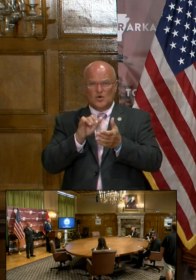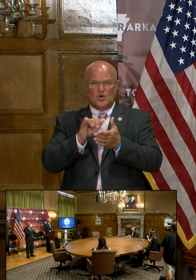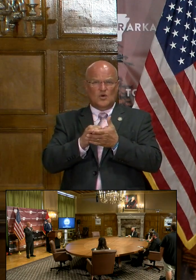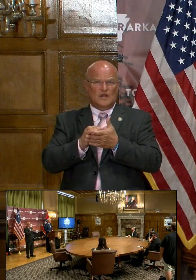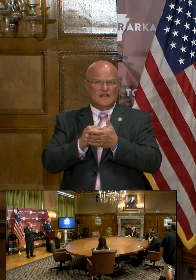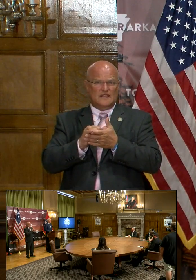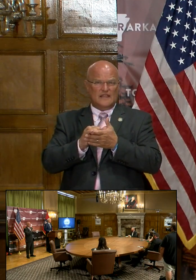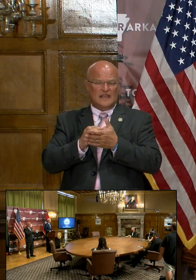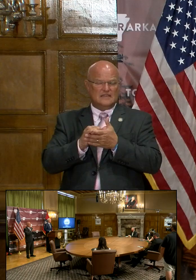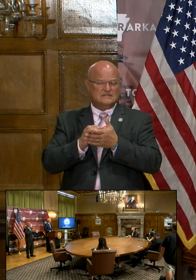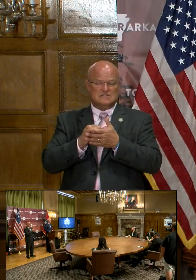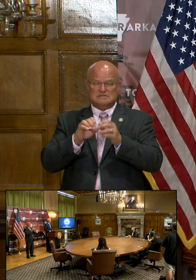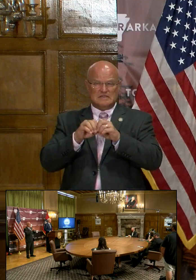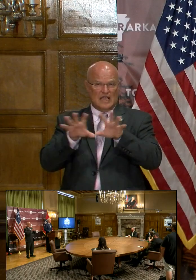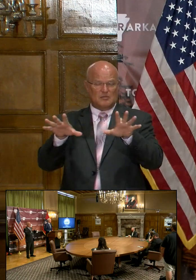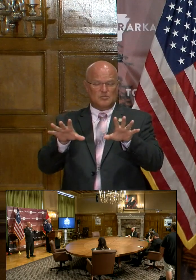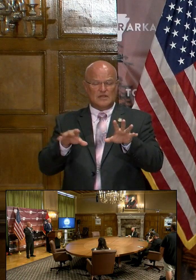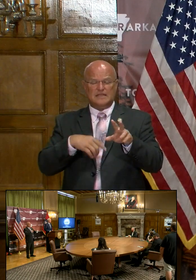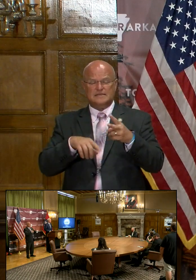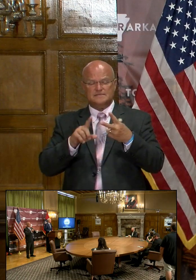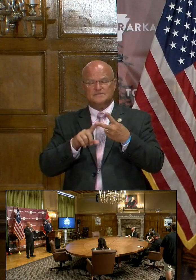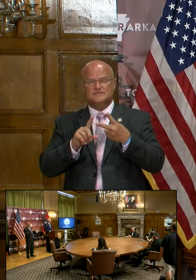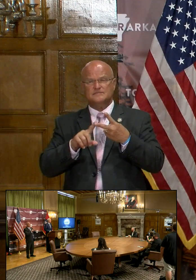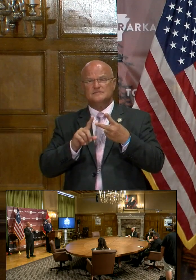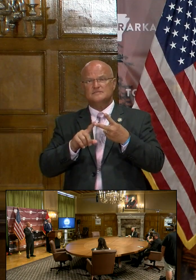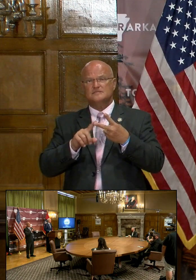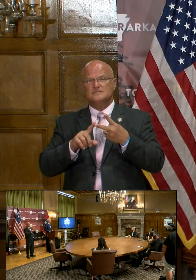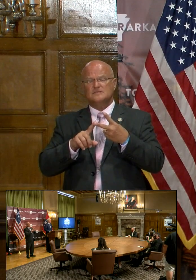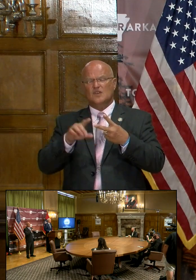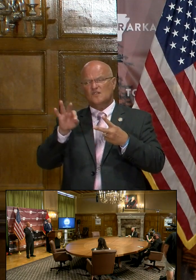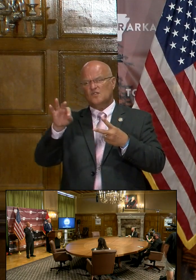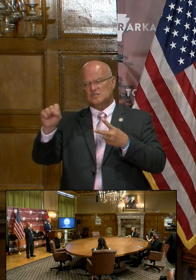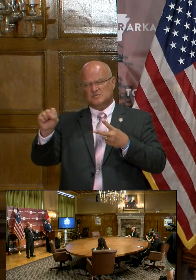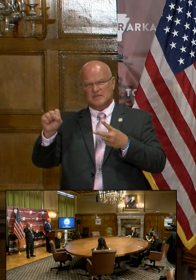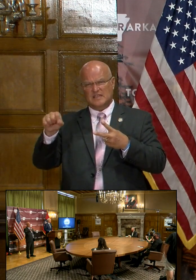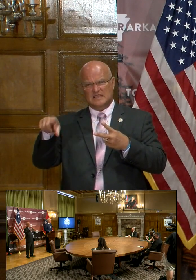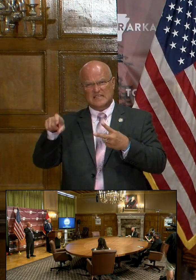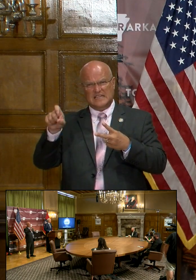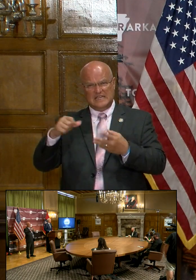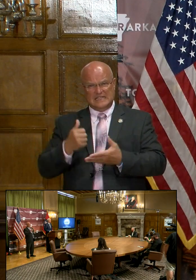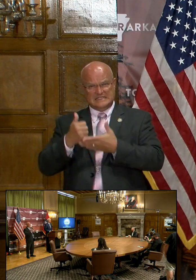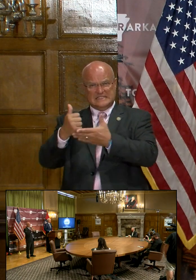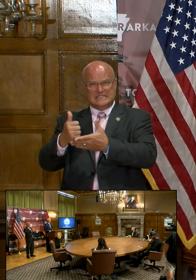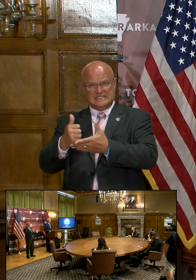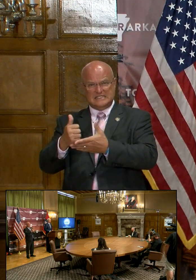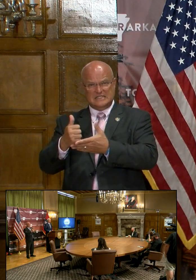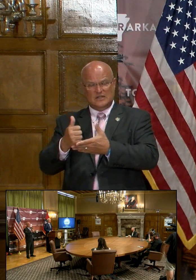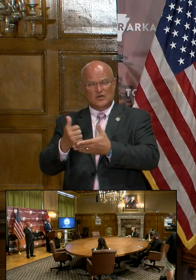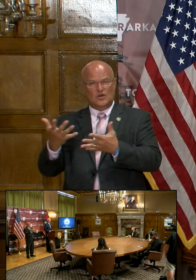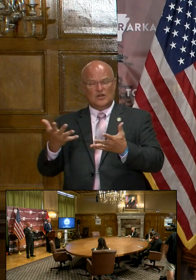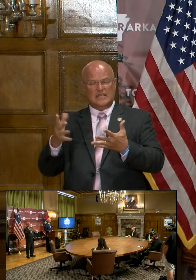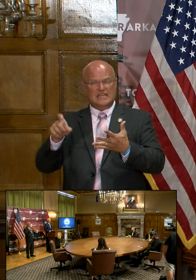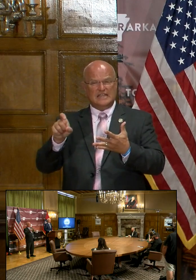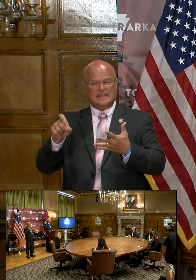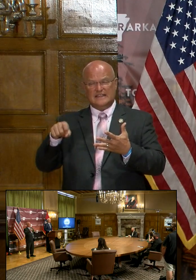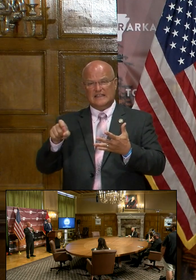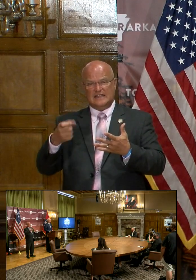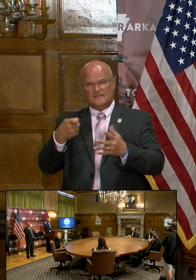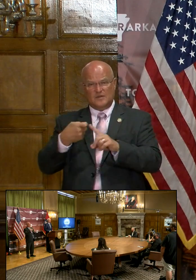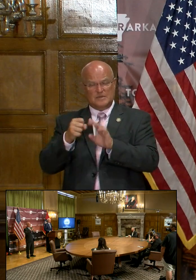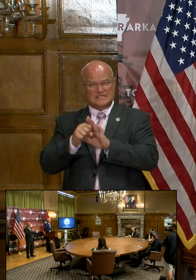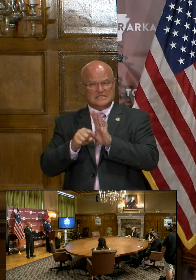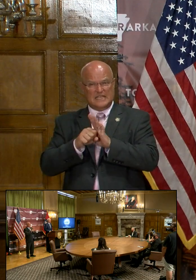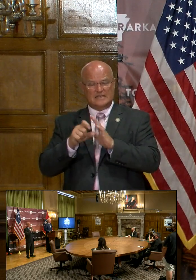considered an outbreak? And then secondly, as far as hospitals in Fort Smith, do they need any assistance? Are they getting any extra assistance from the